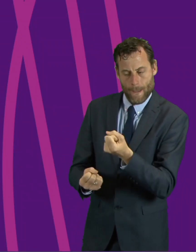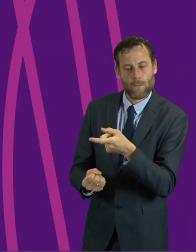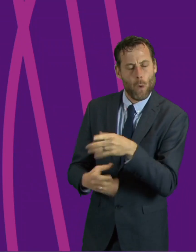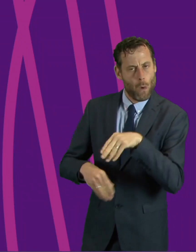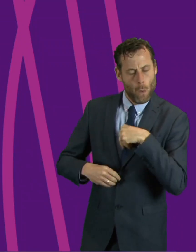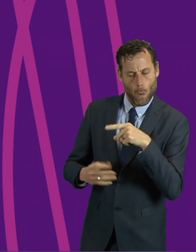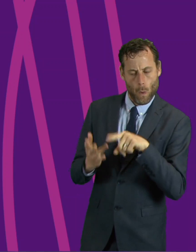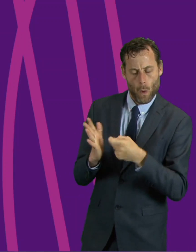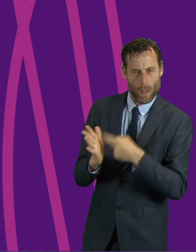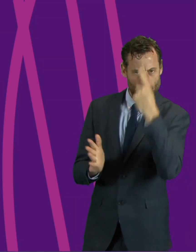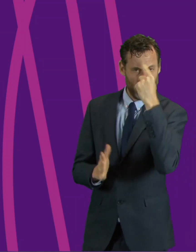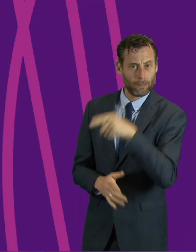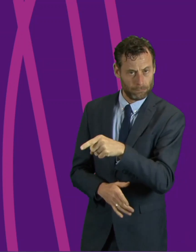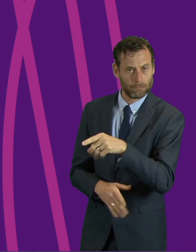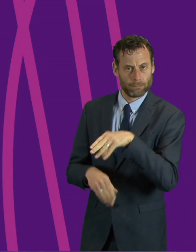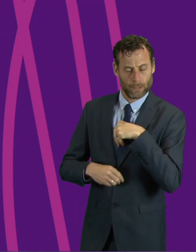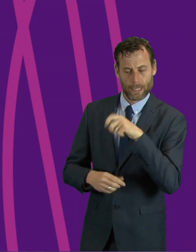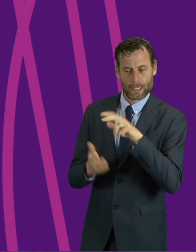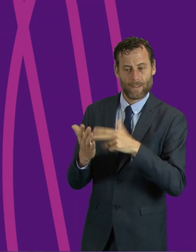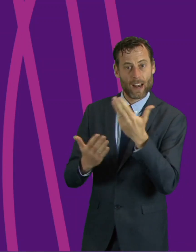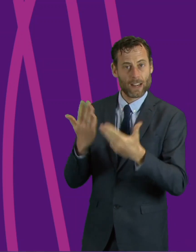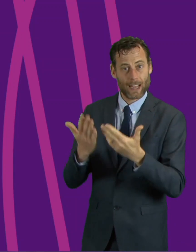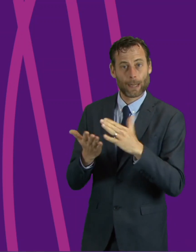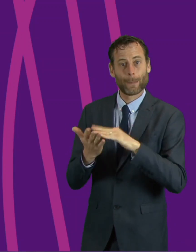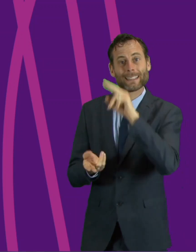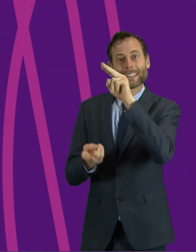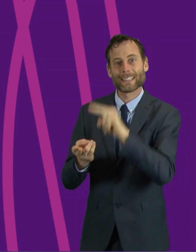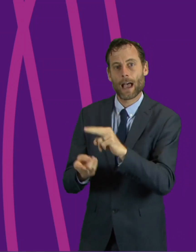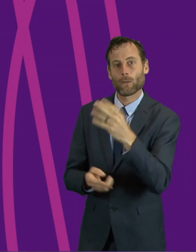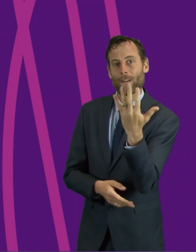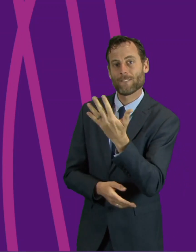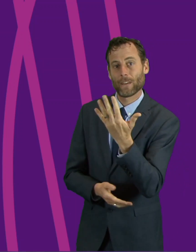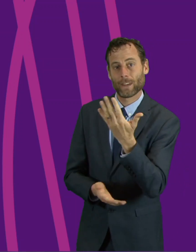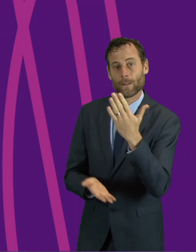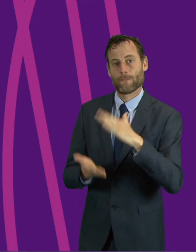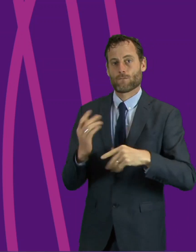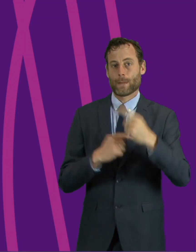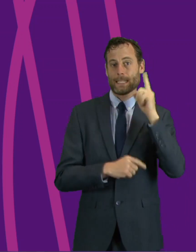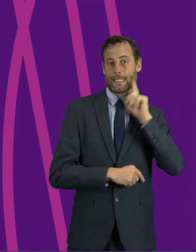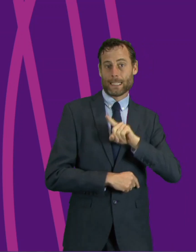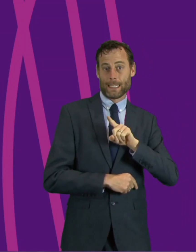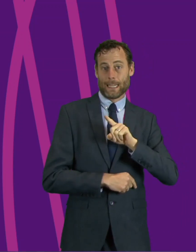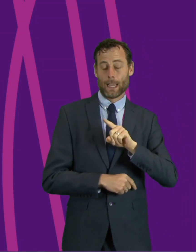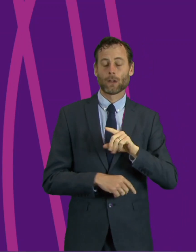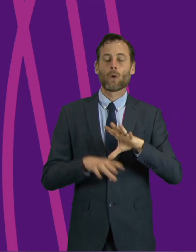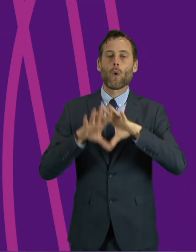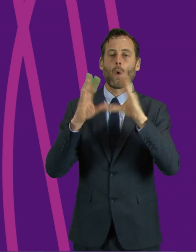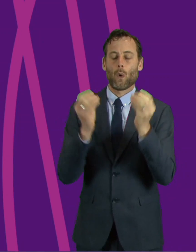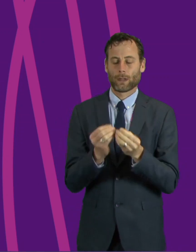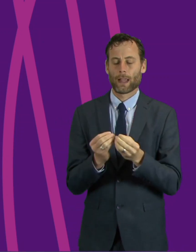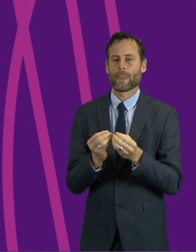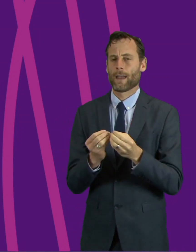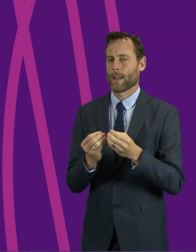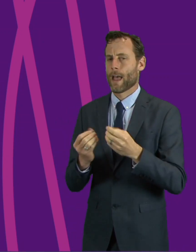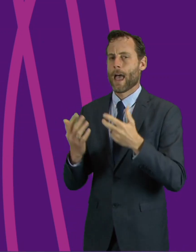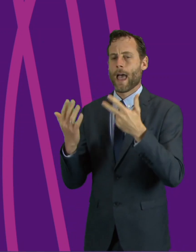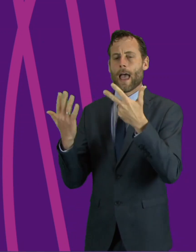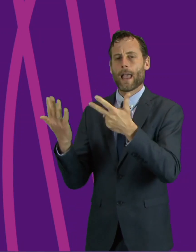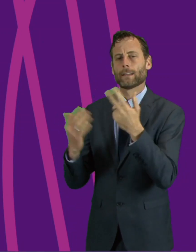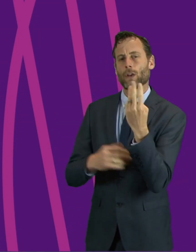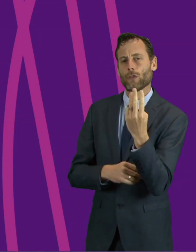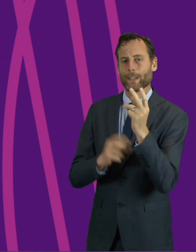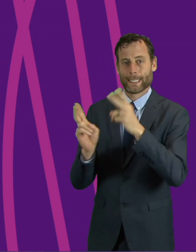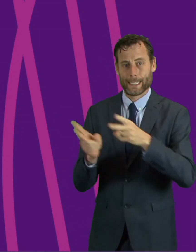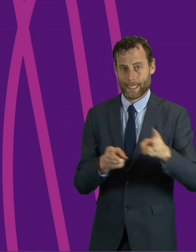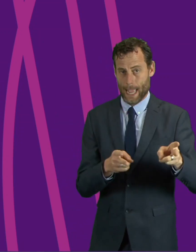decrease of 15 on yesterday. And in the last 24 hours, 83 deaths have been registered of patients who had been